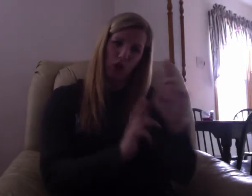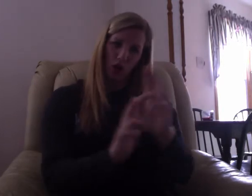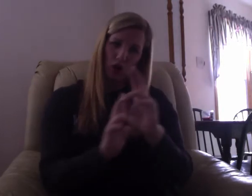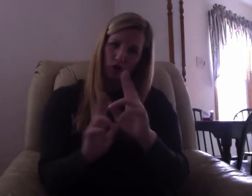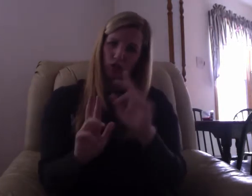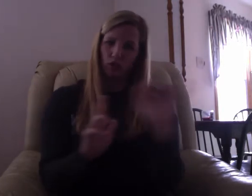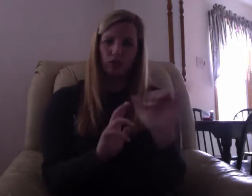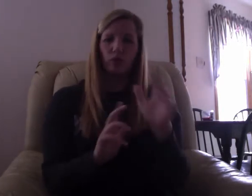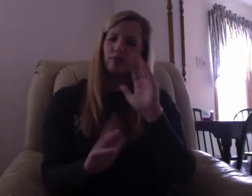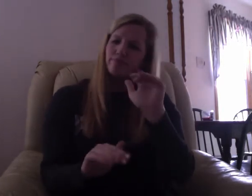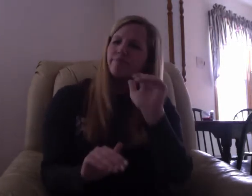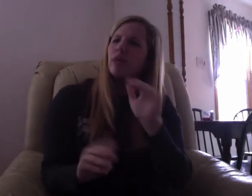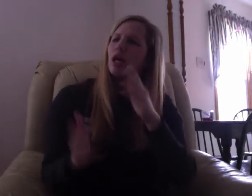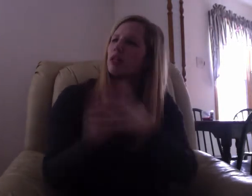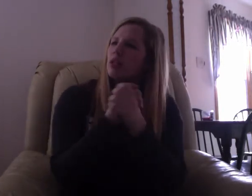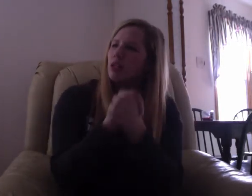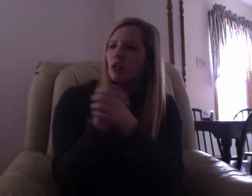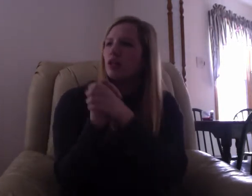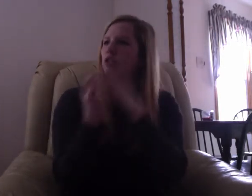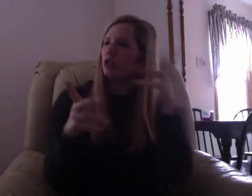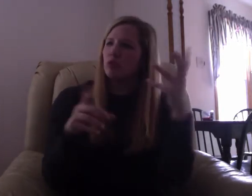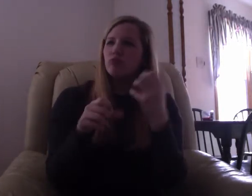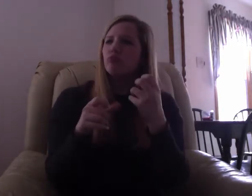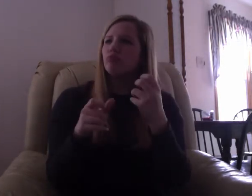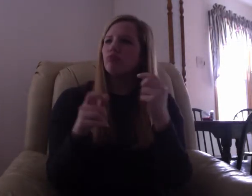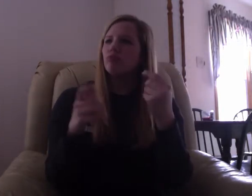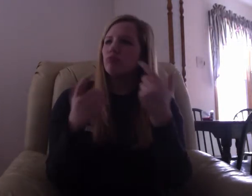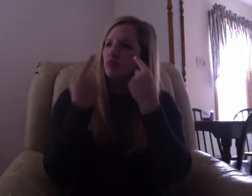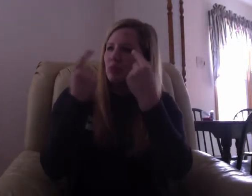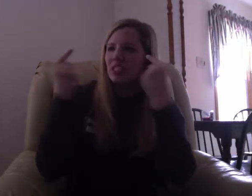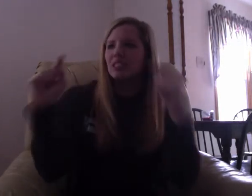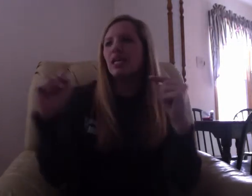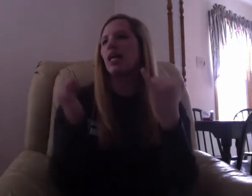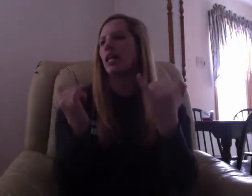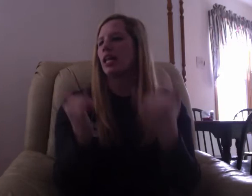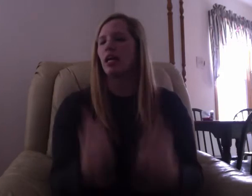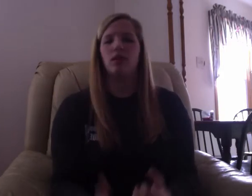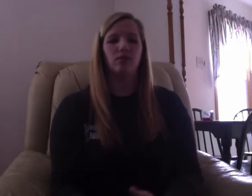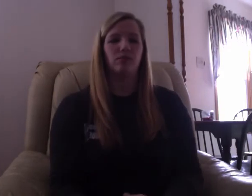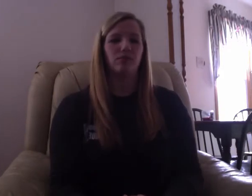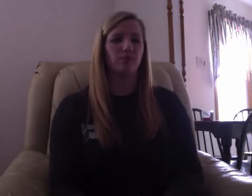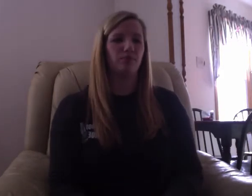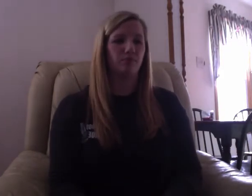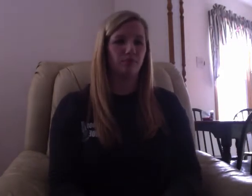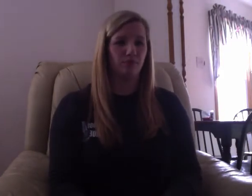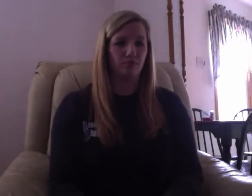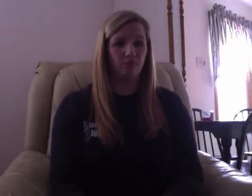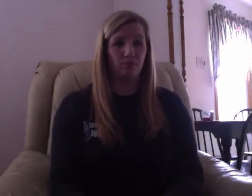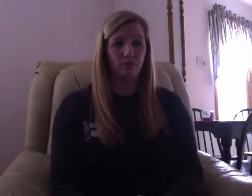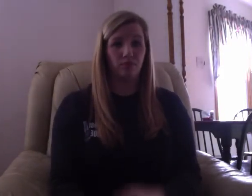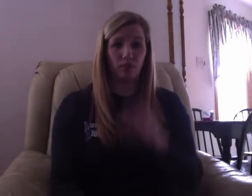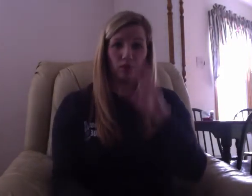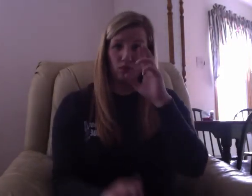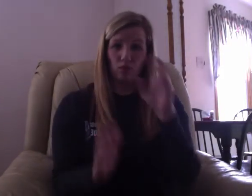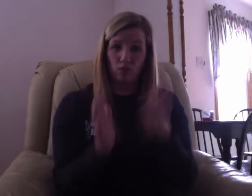it. So we did a Lavender graduation every spring. That is to recognize those who graduated last fall, who graduate this